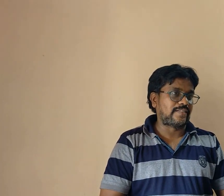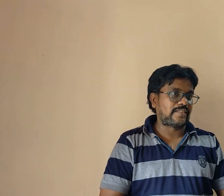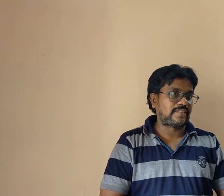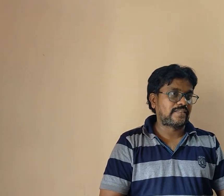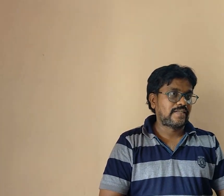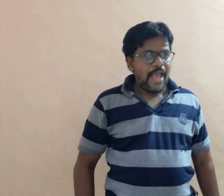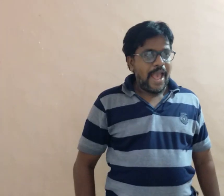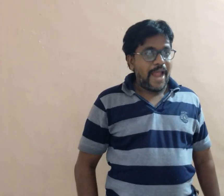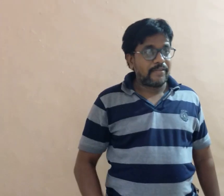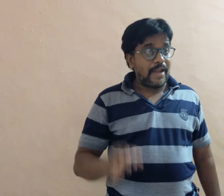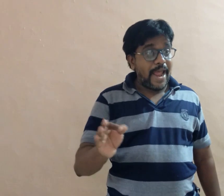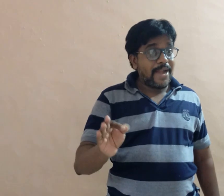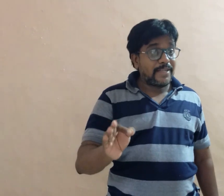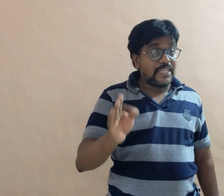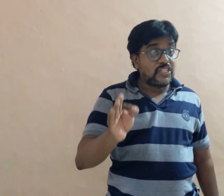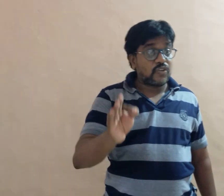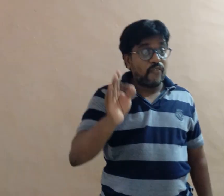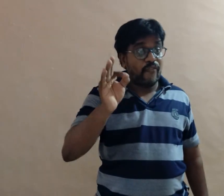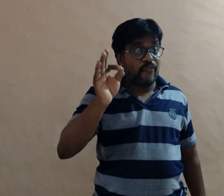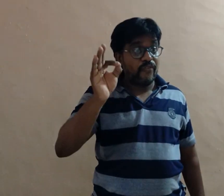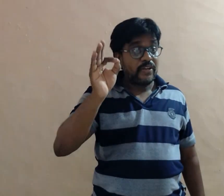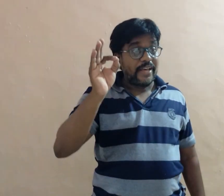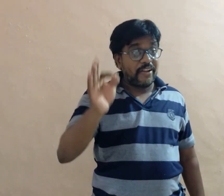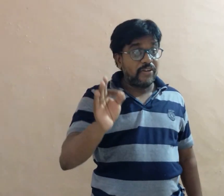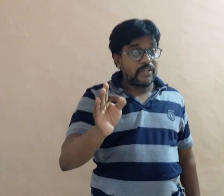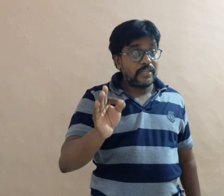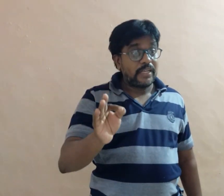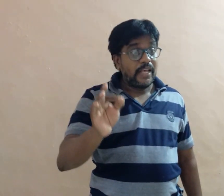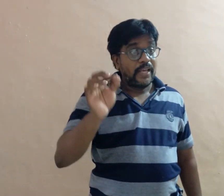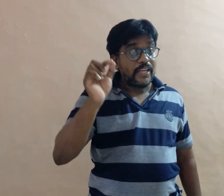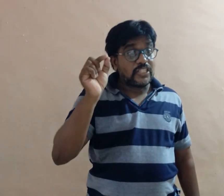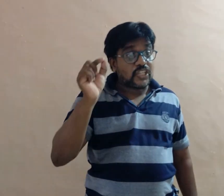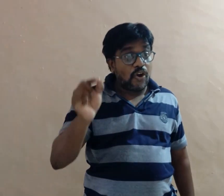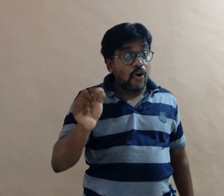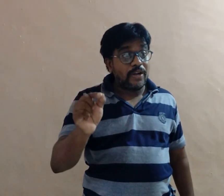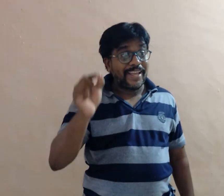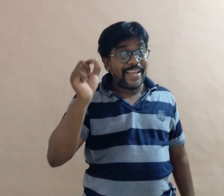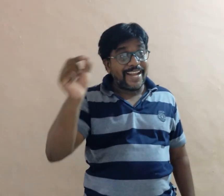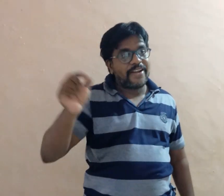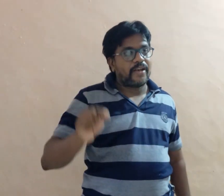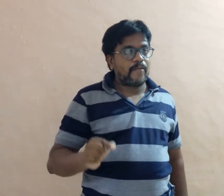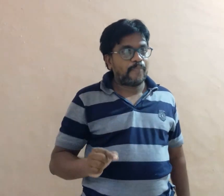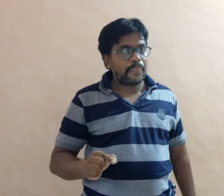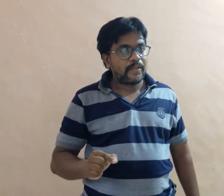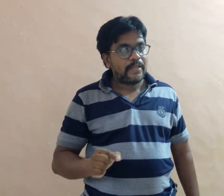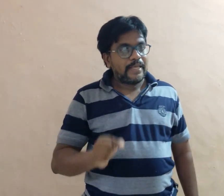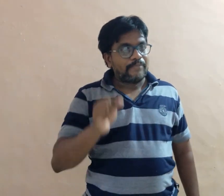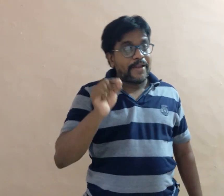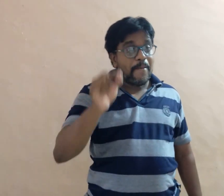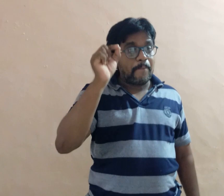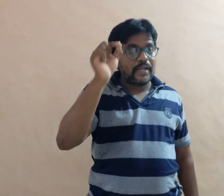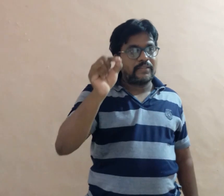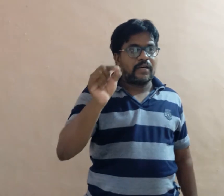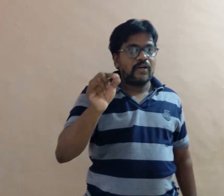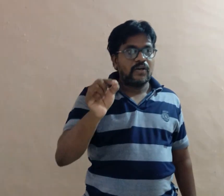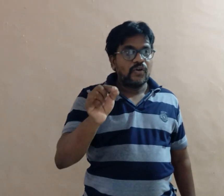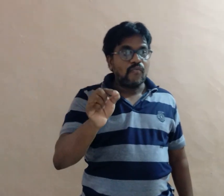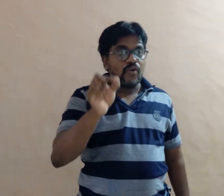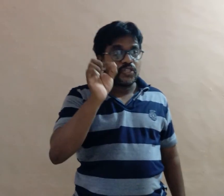Indus. And the land east of river is called India. The name Bharata was